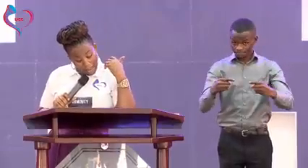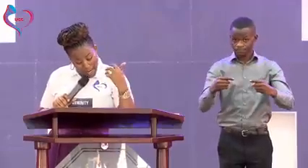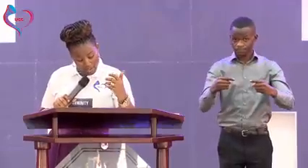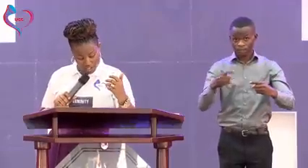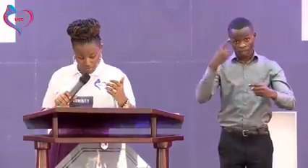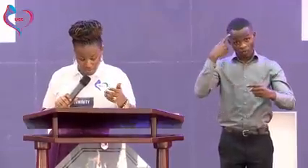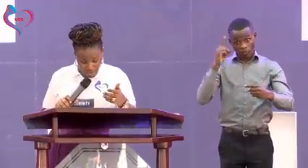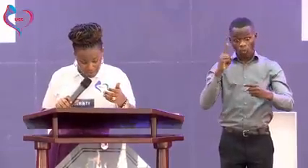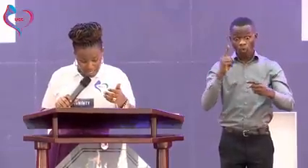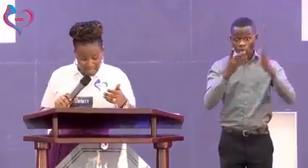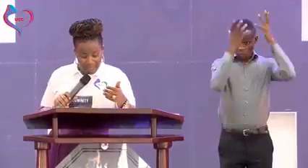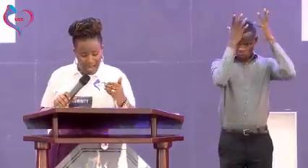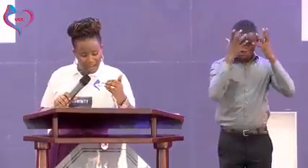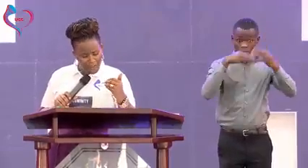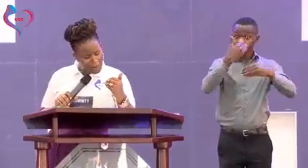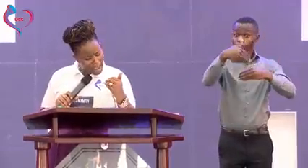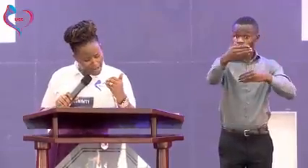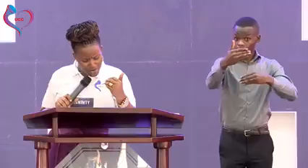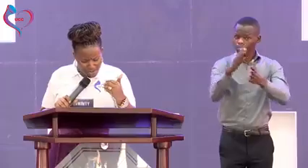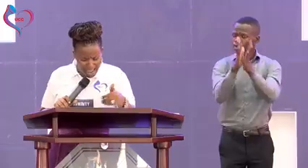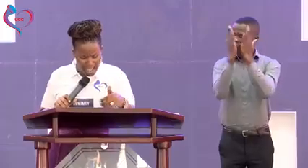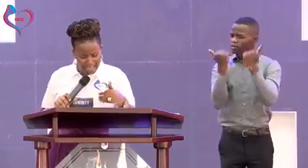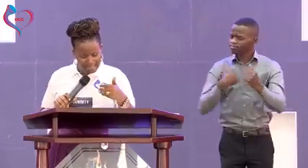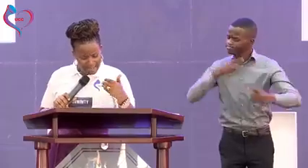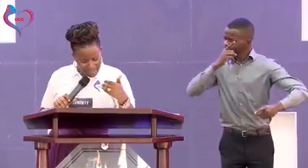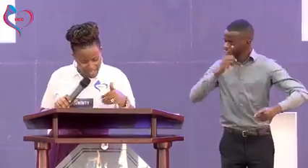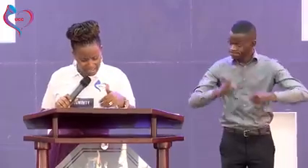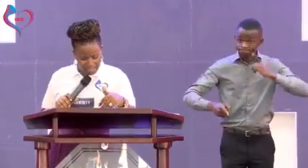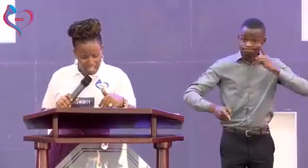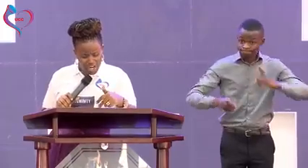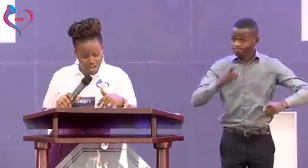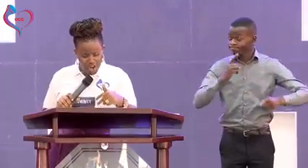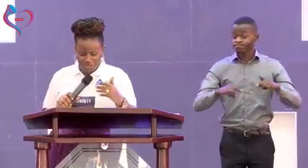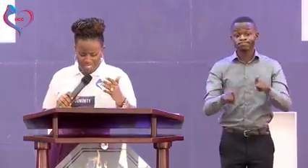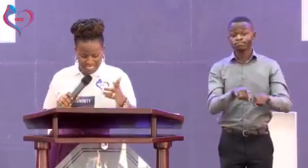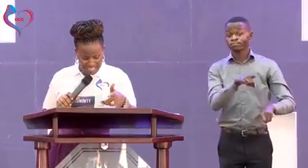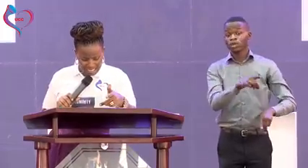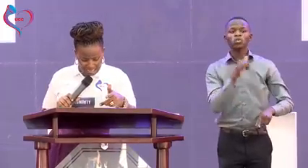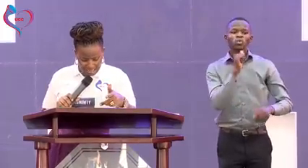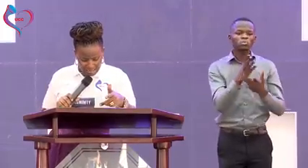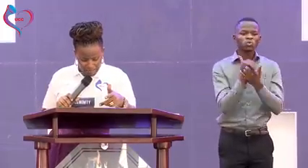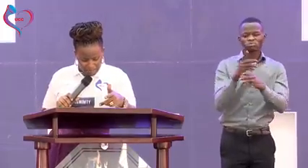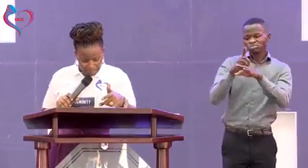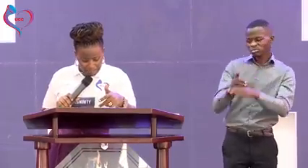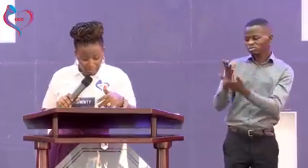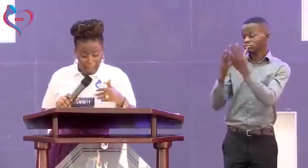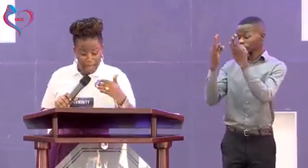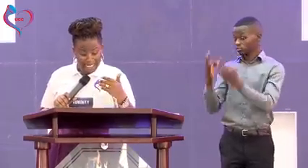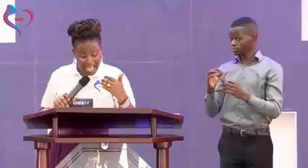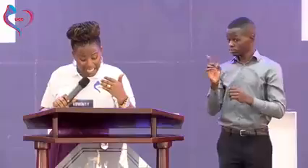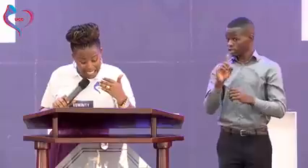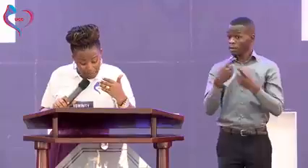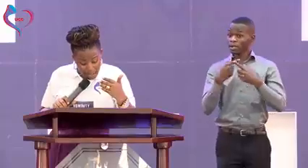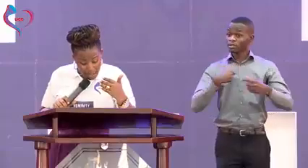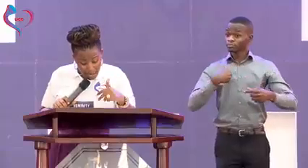an imperishable crown. Therefore, I run thus, not with certainty,